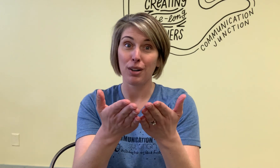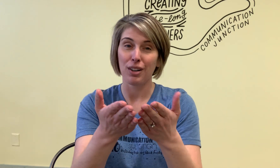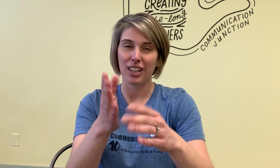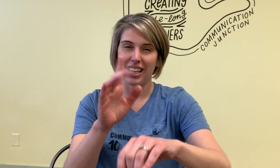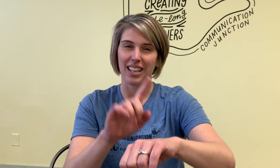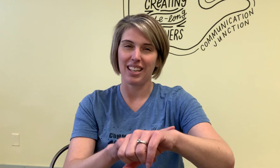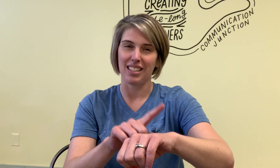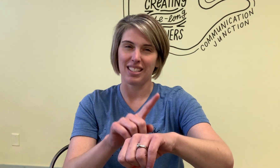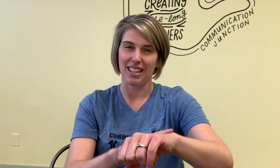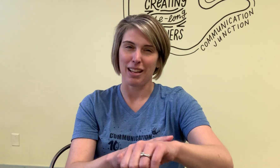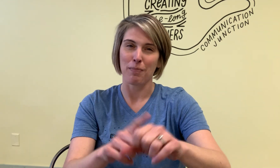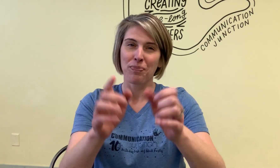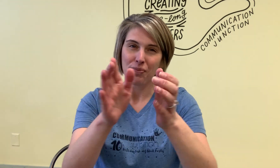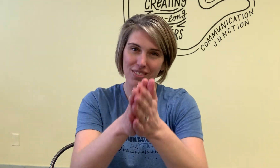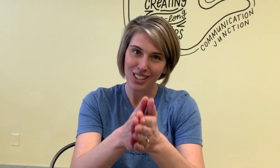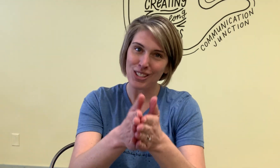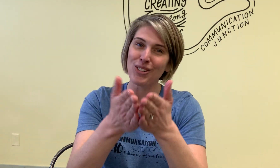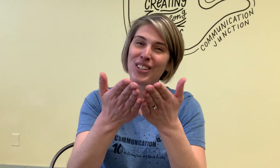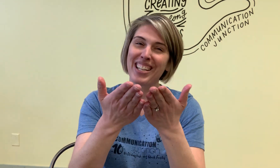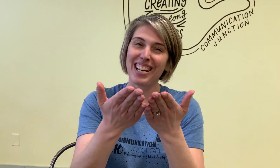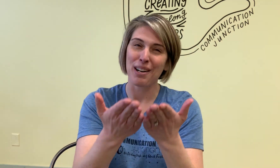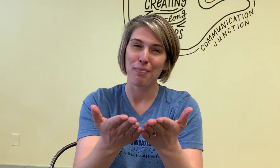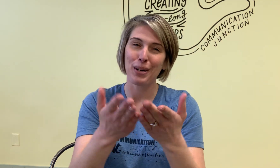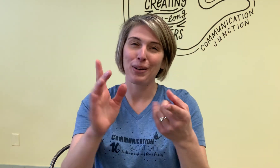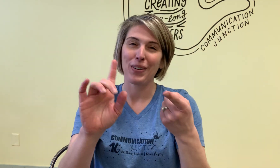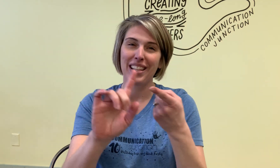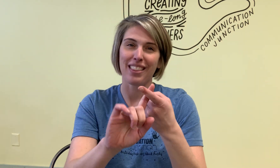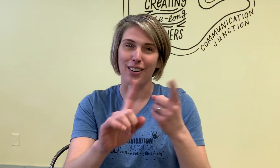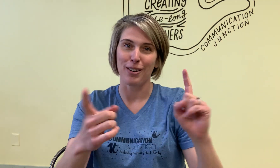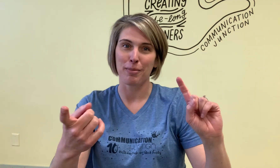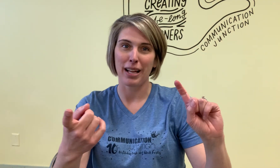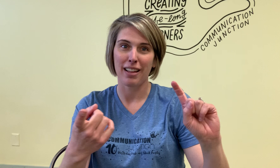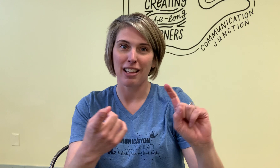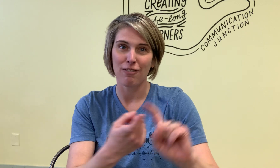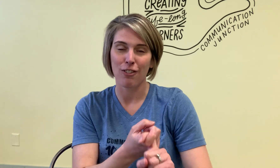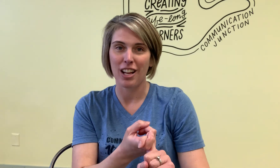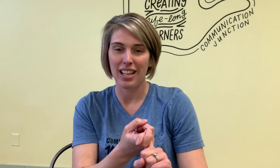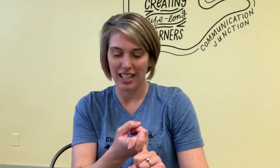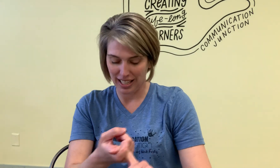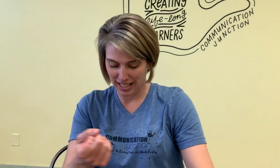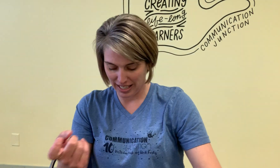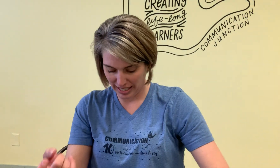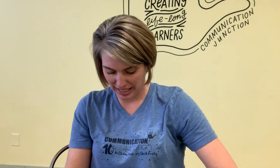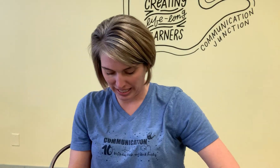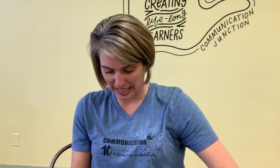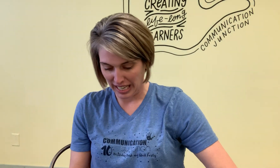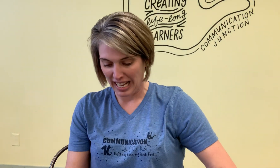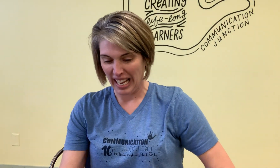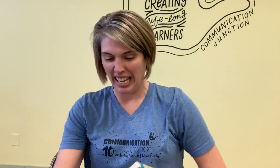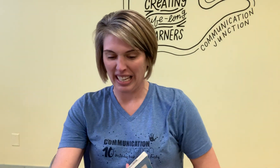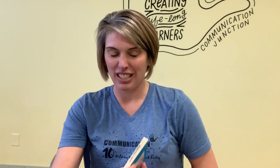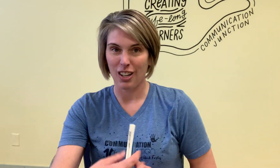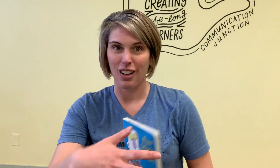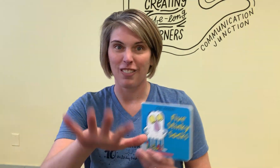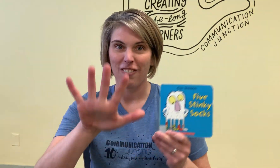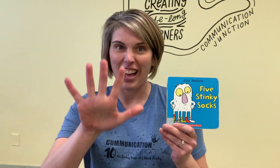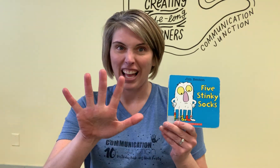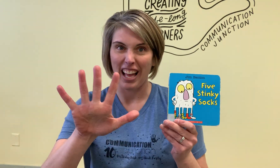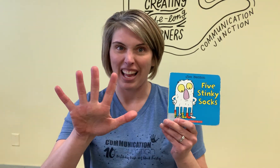book. It is time to read a book with all my friends. And it's called